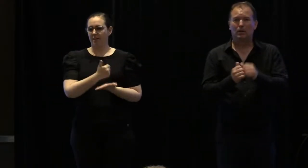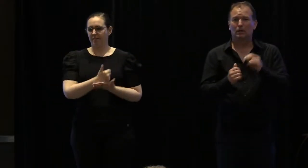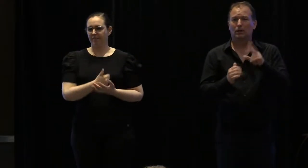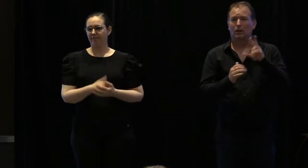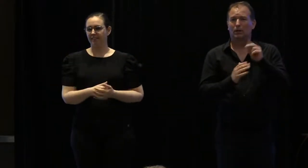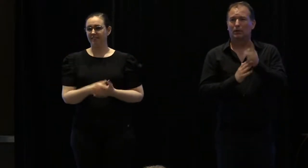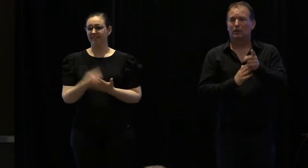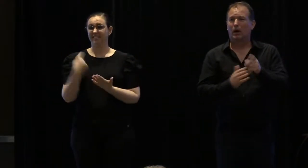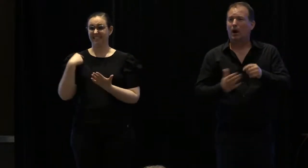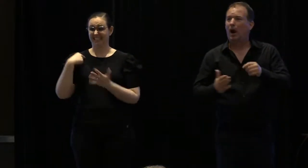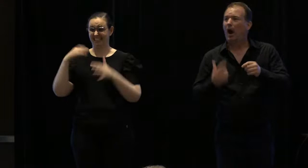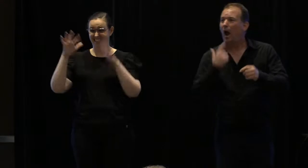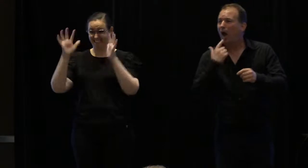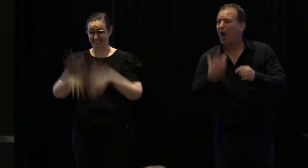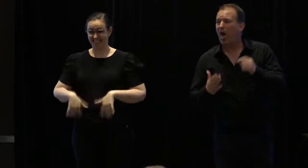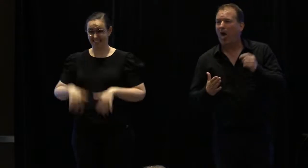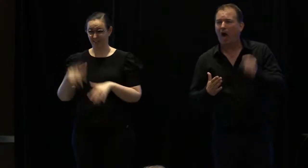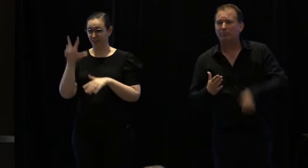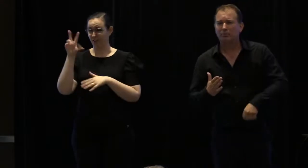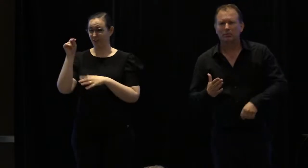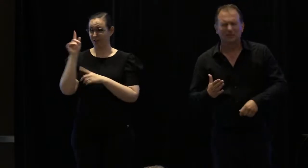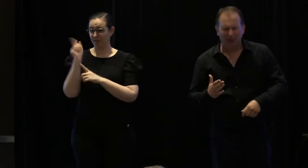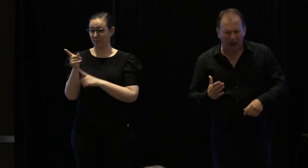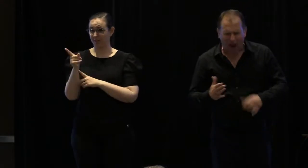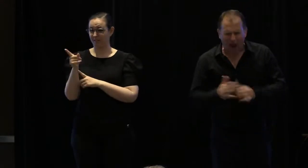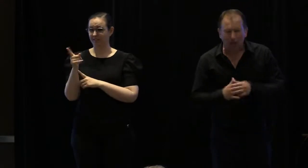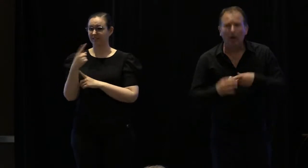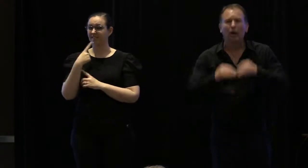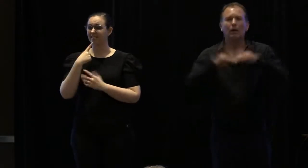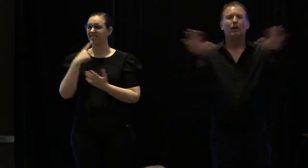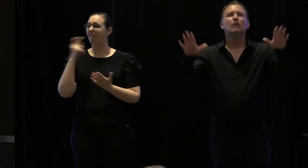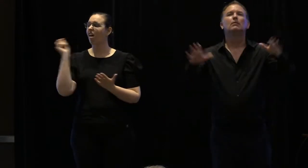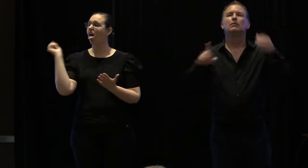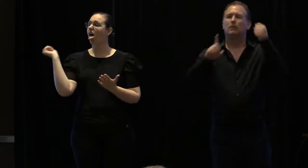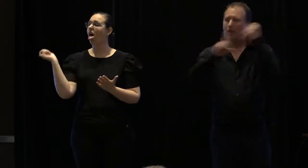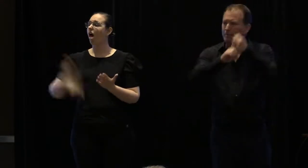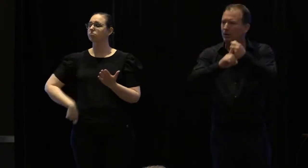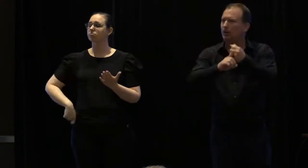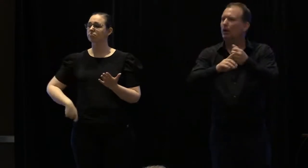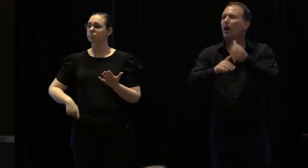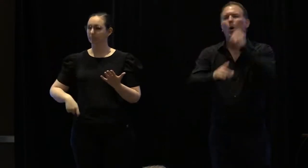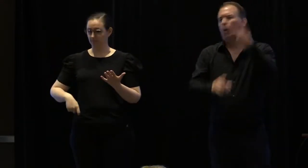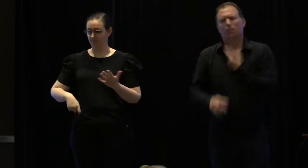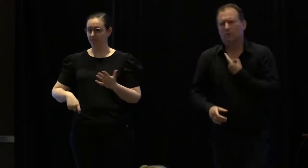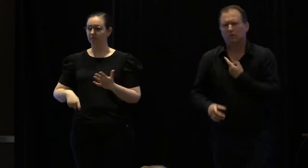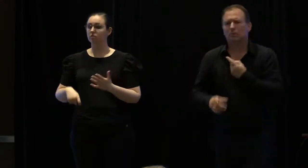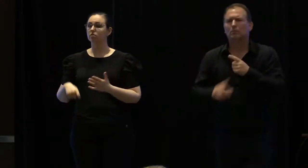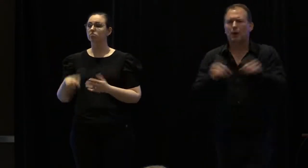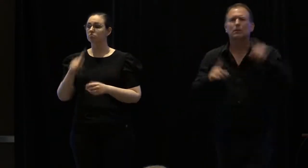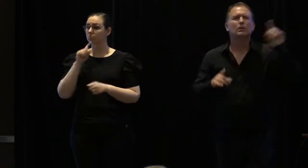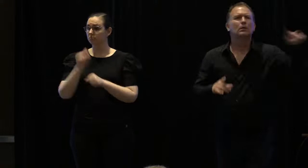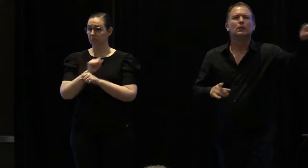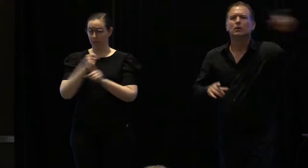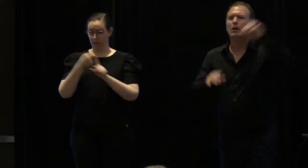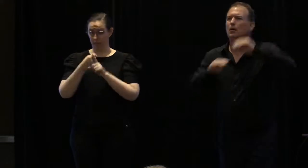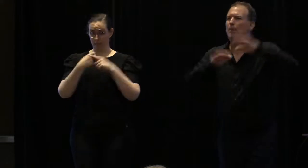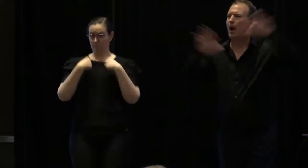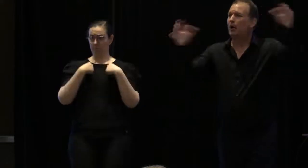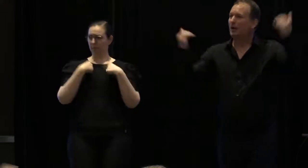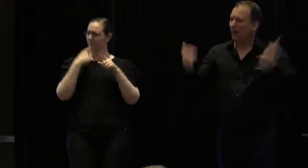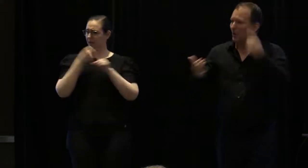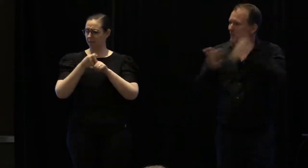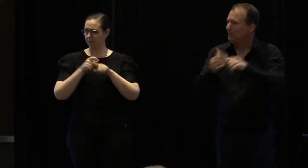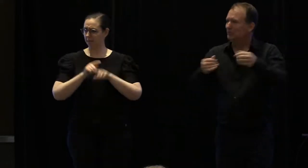and said, please help me write this letter. And he was able to get it done in just a few minutes, and we were able